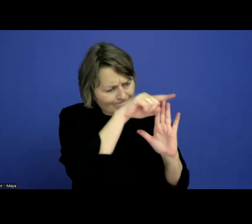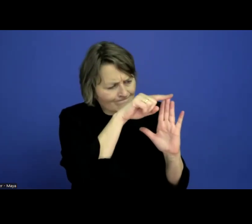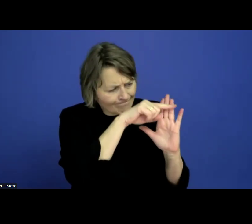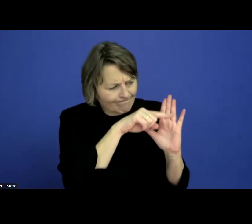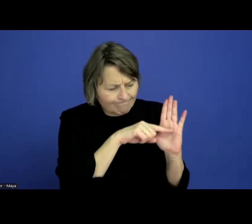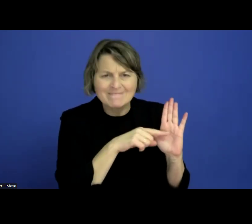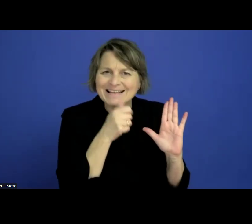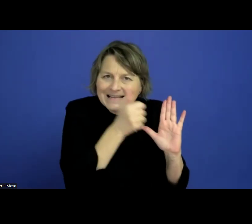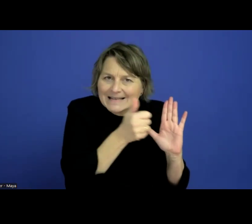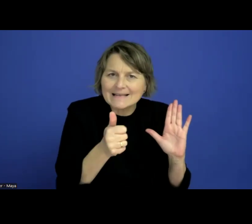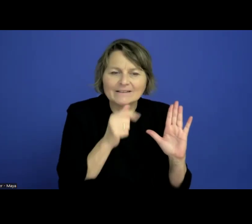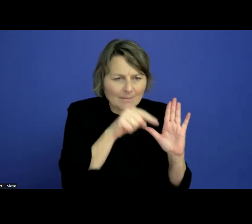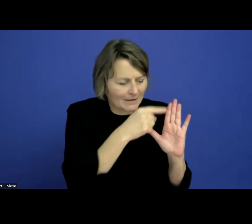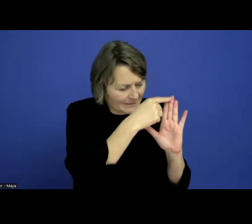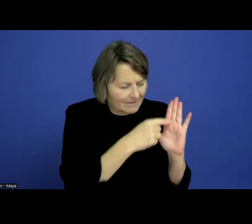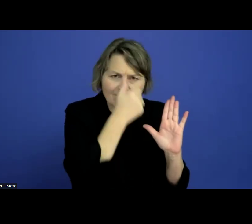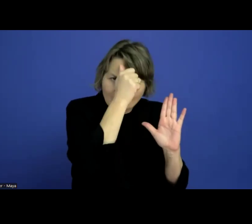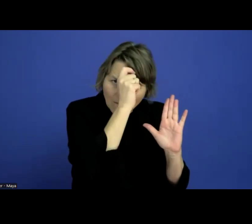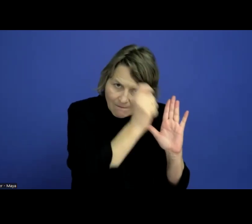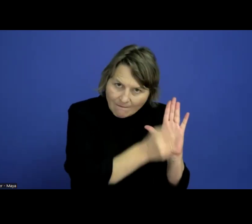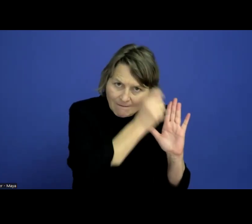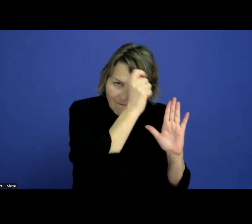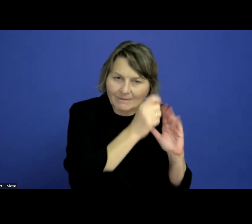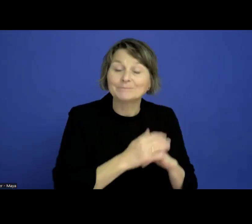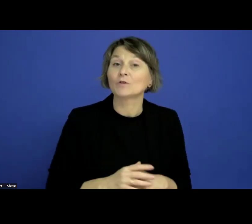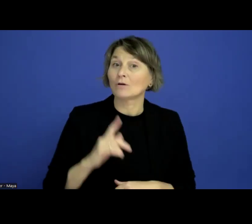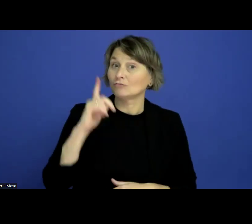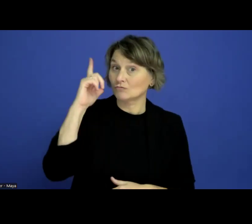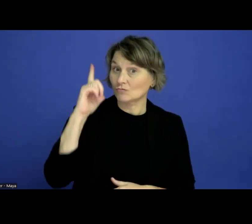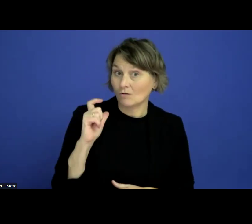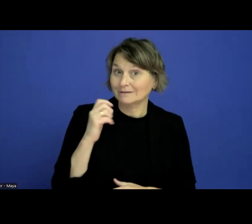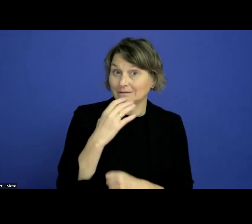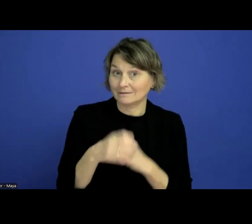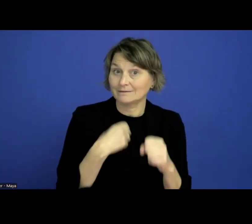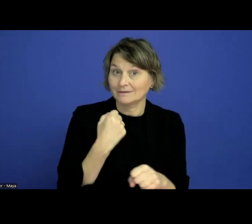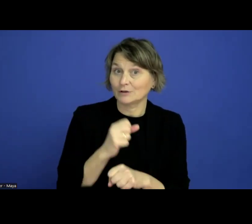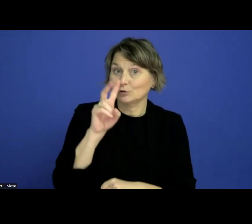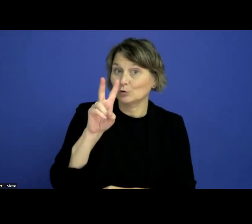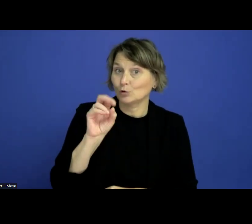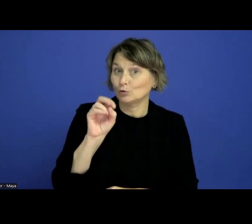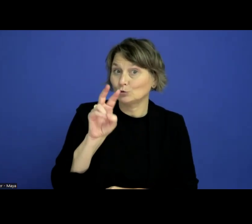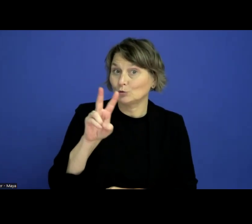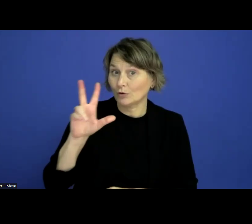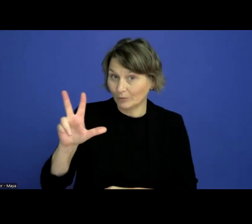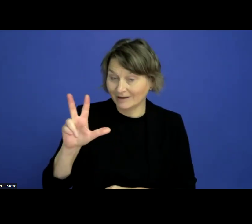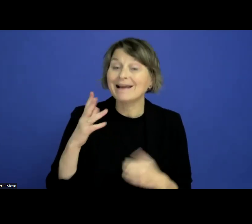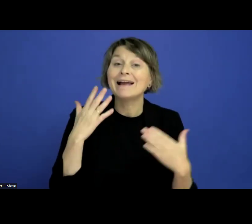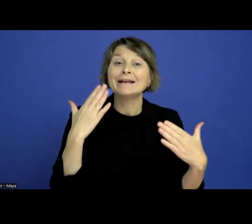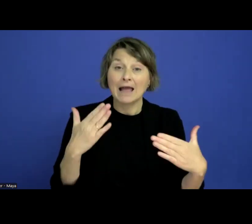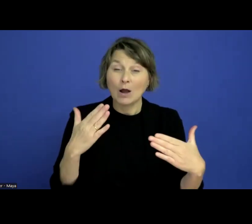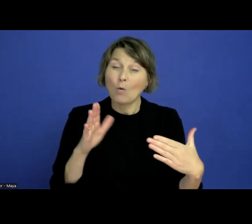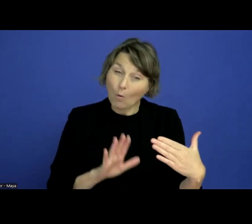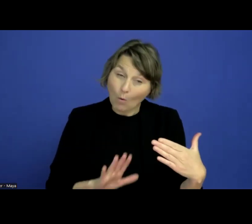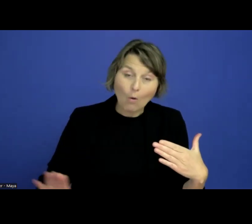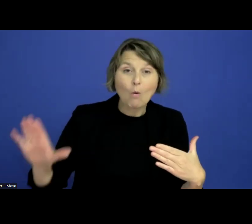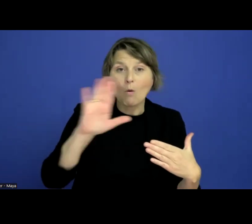place. So we launched it in 2023, and already today we are at 99% of implementation